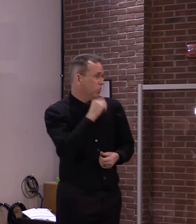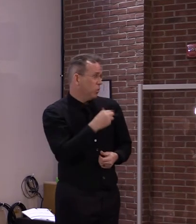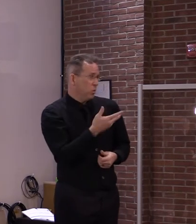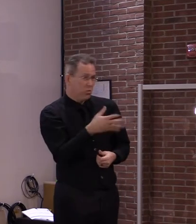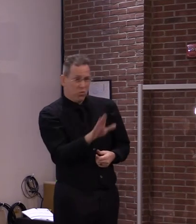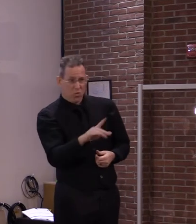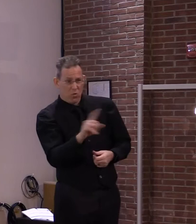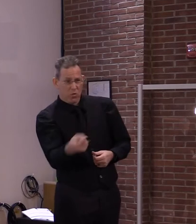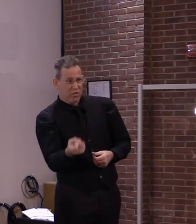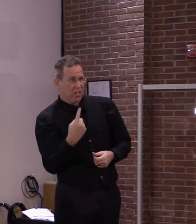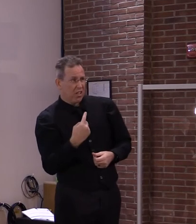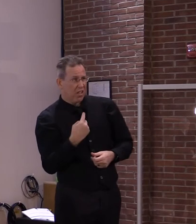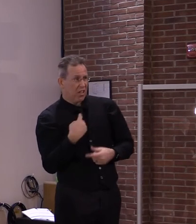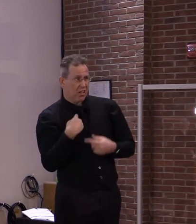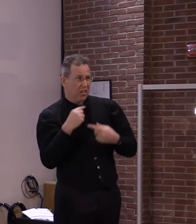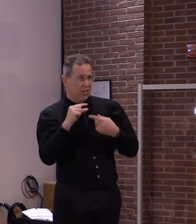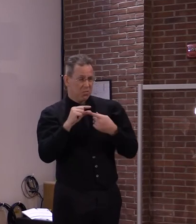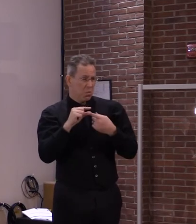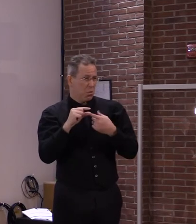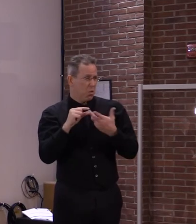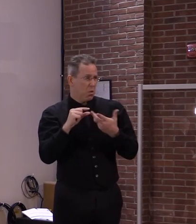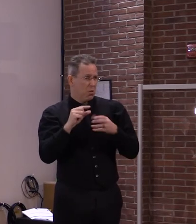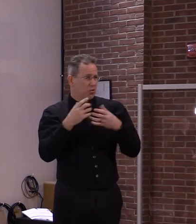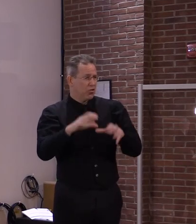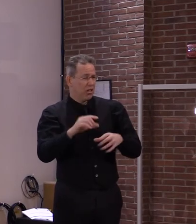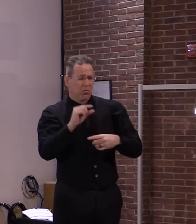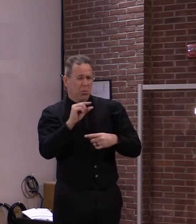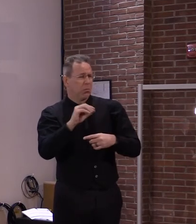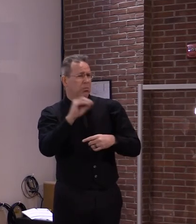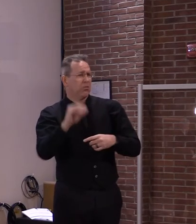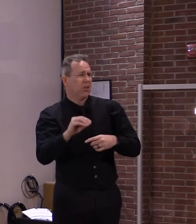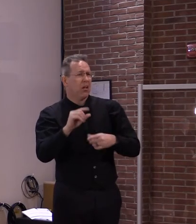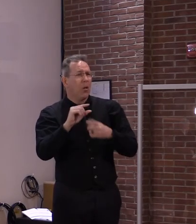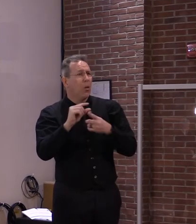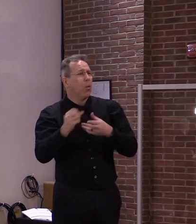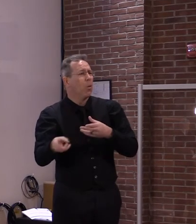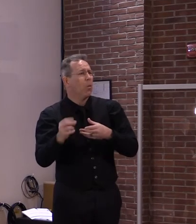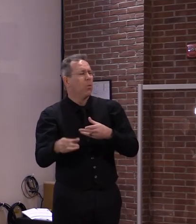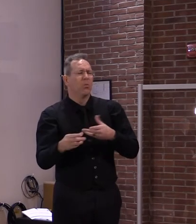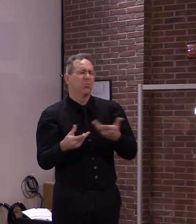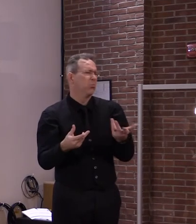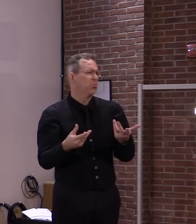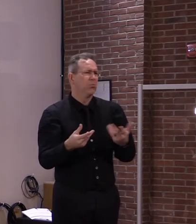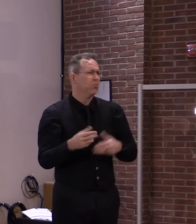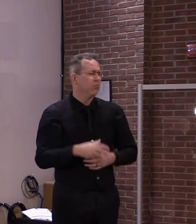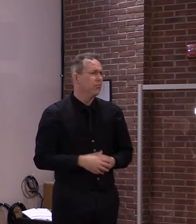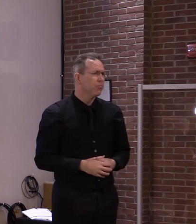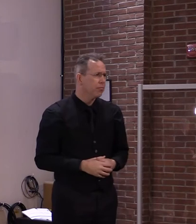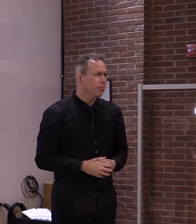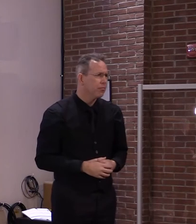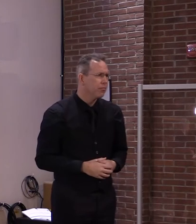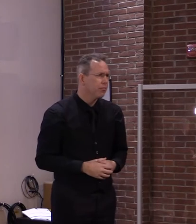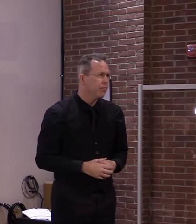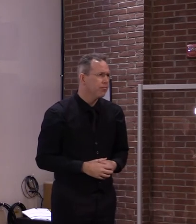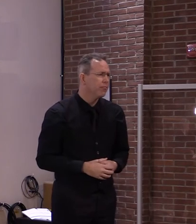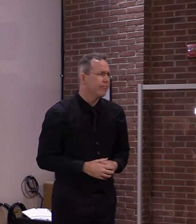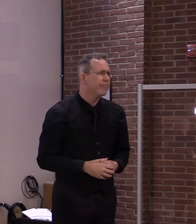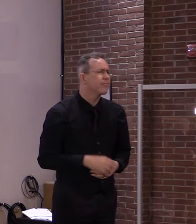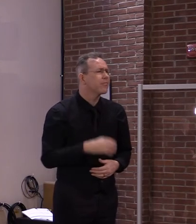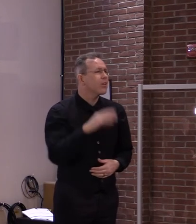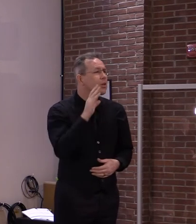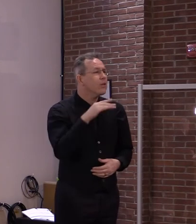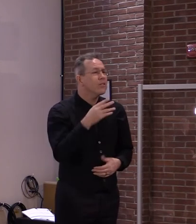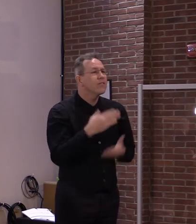very small percentage of the population that we're vaccinating because the other day in the major